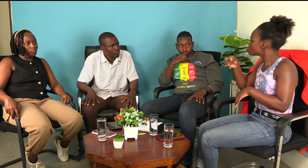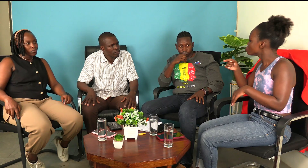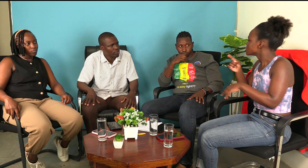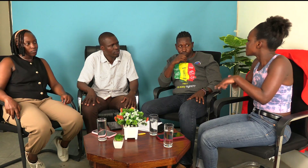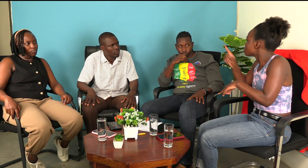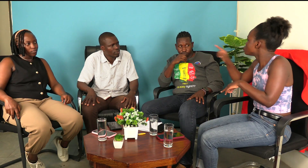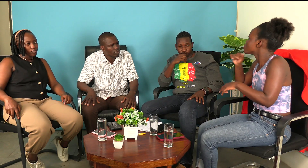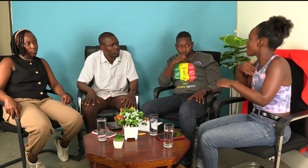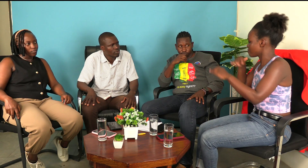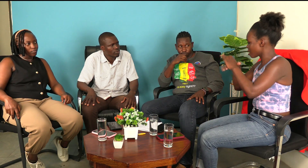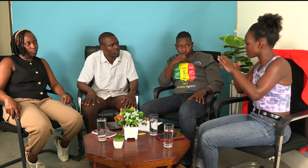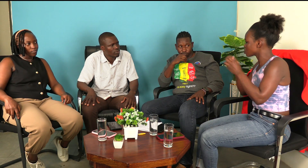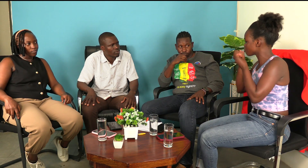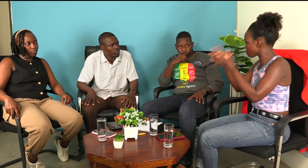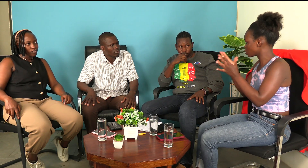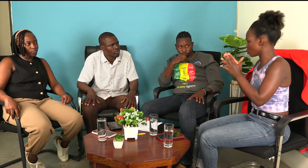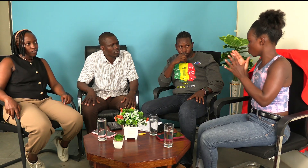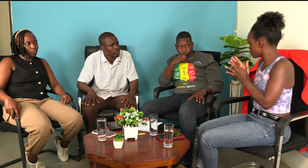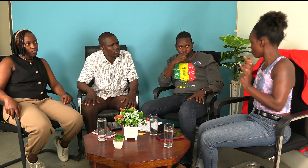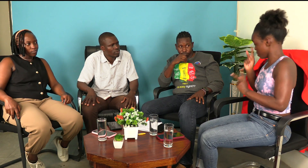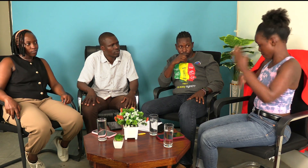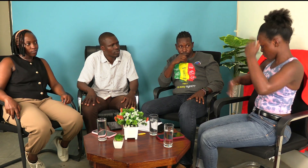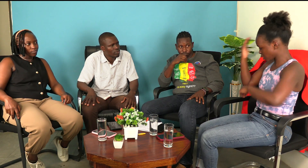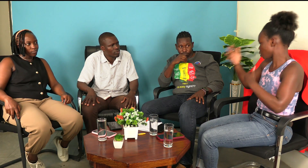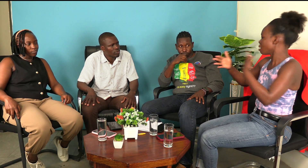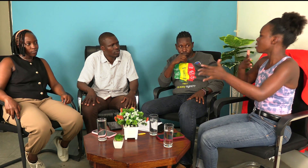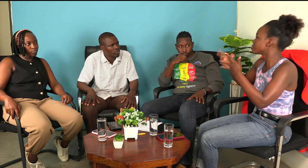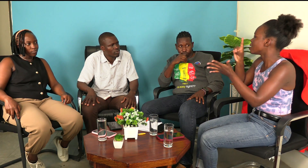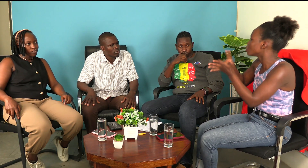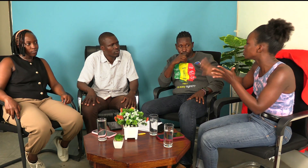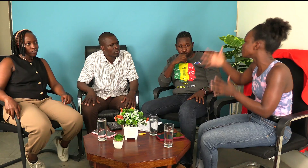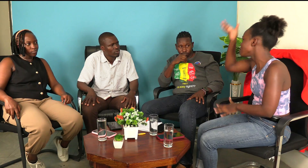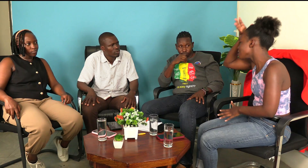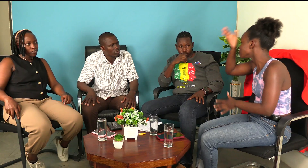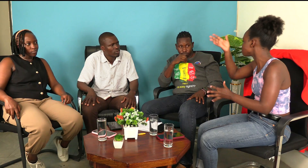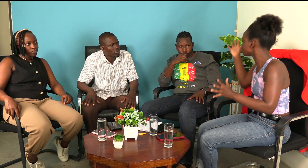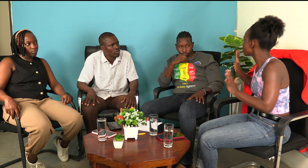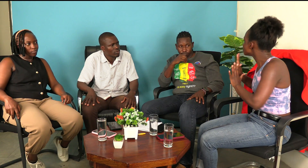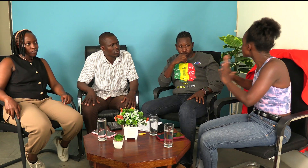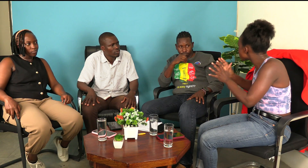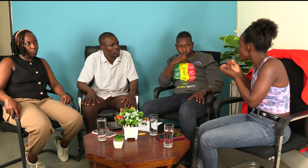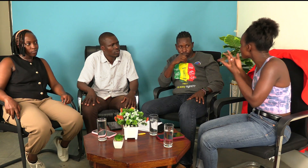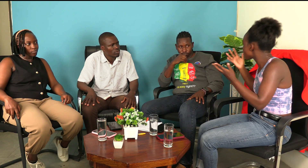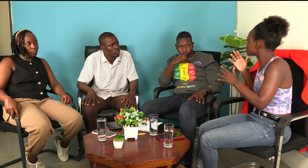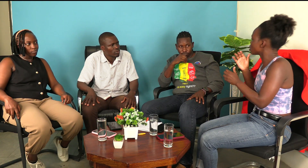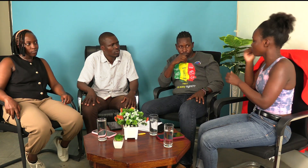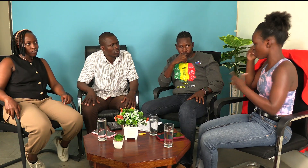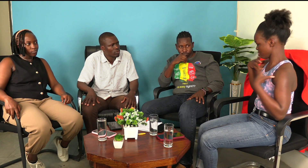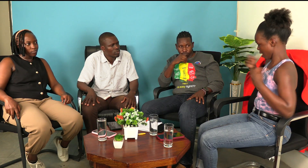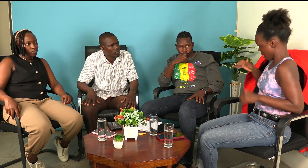non-disclosure agreement, so that when you as an interpreter, you access my information, or as the profession, I